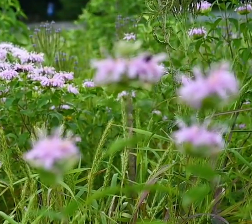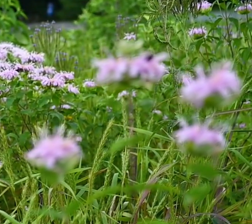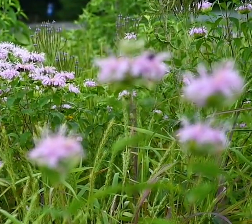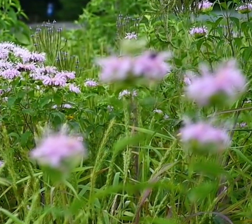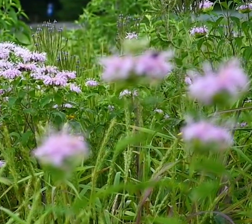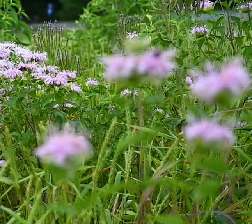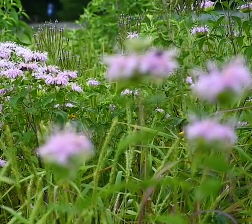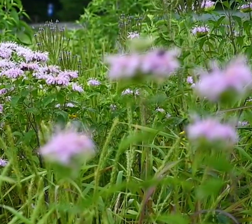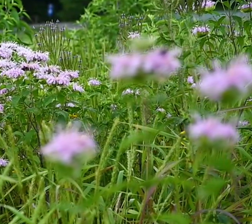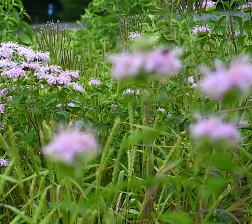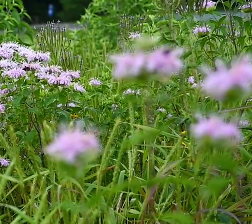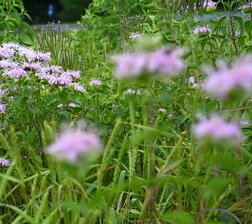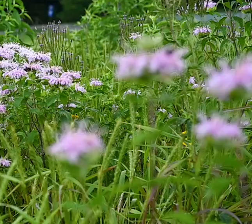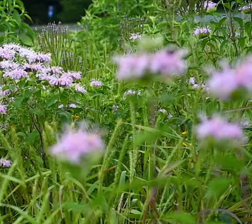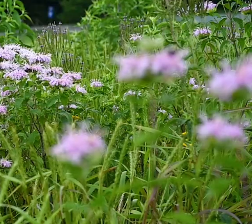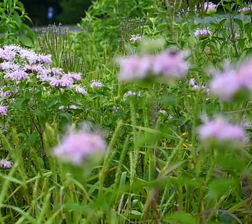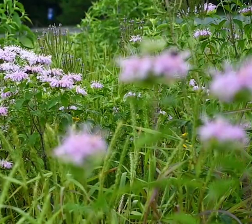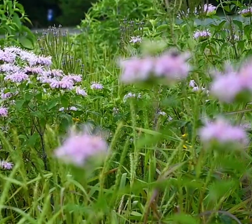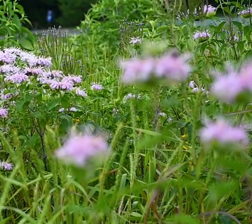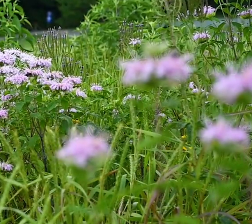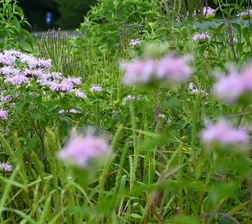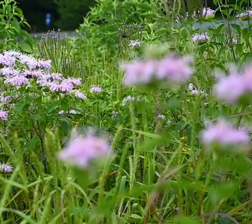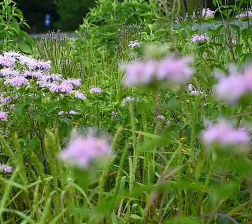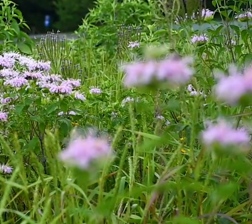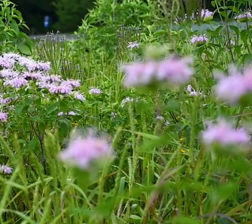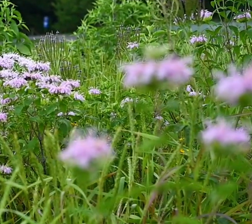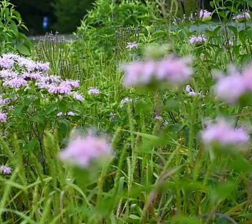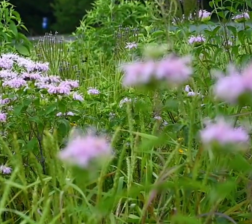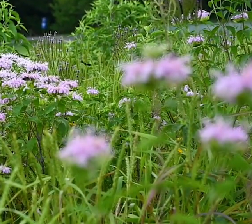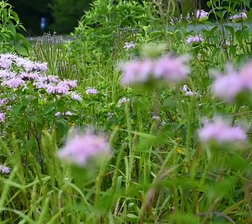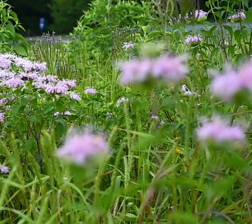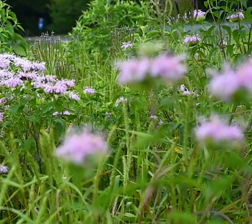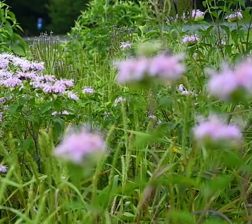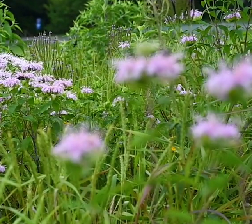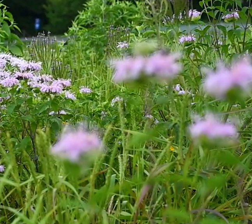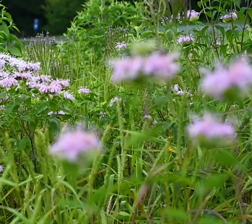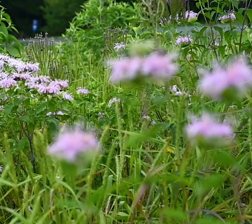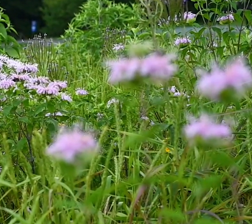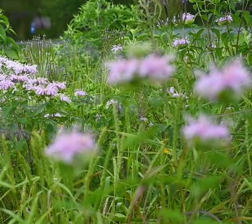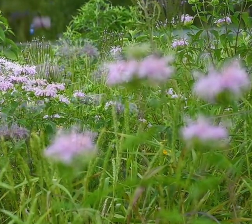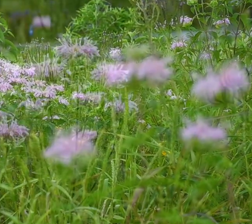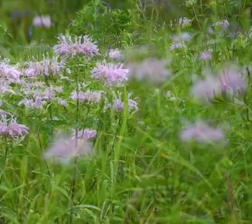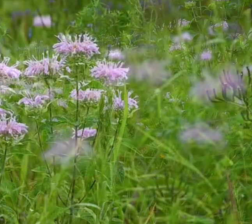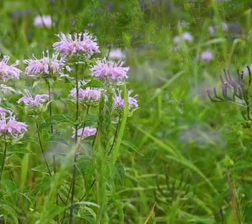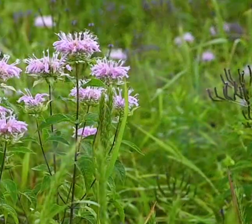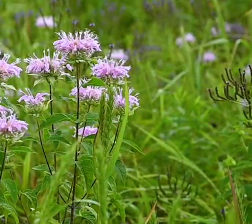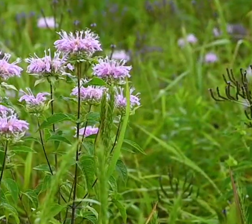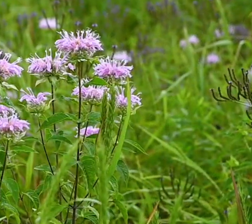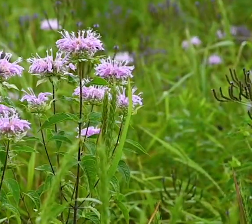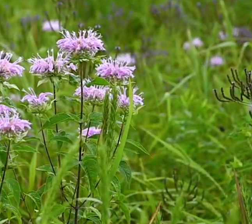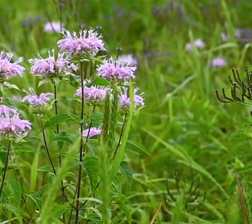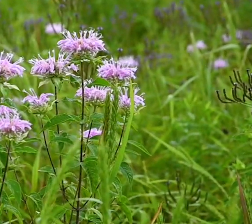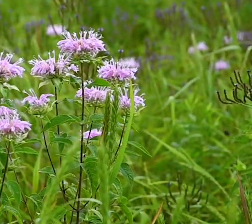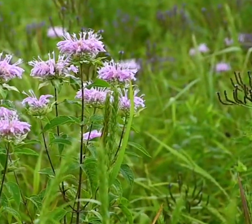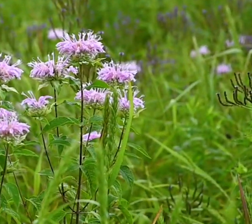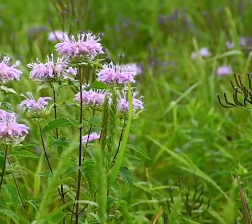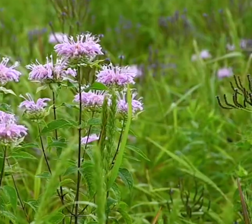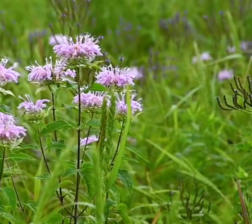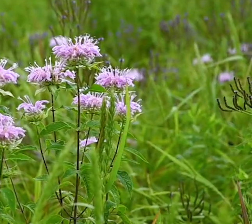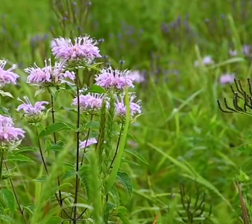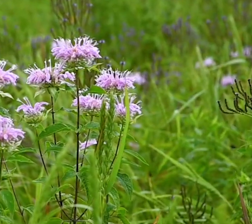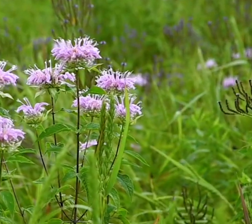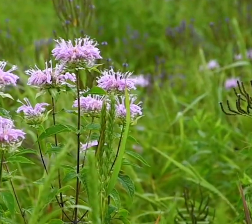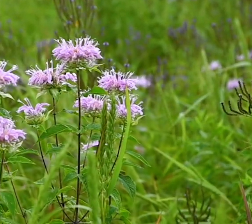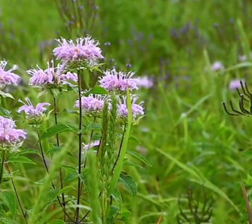state partnership, and we know that alone we cannot make progress needed to save the